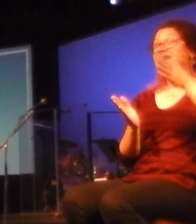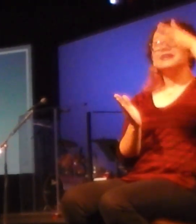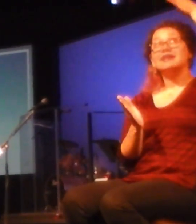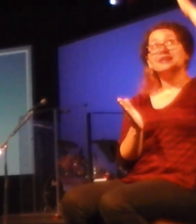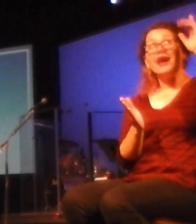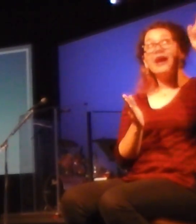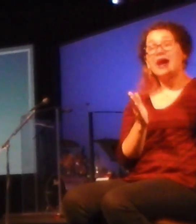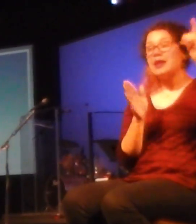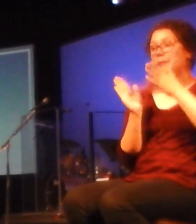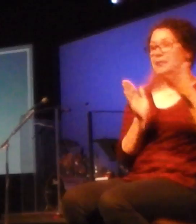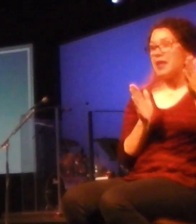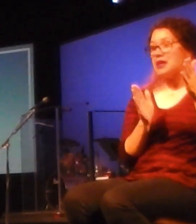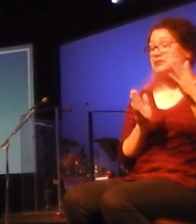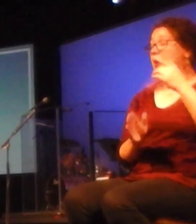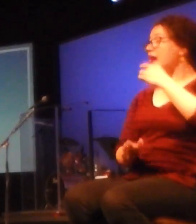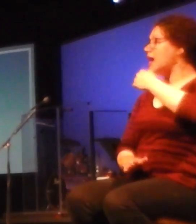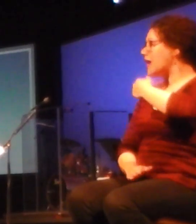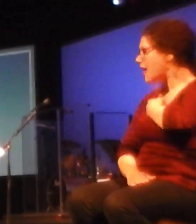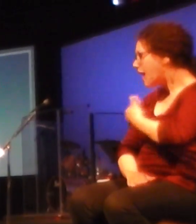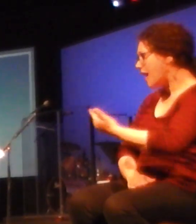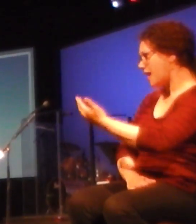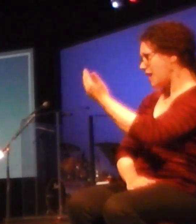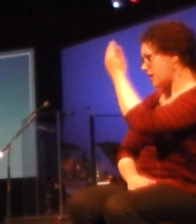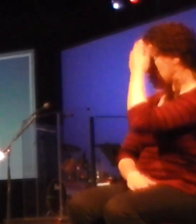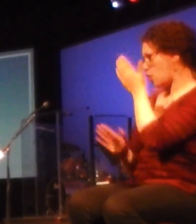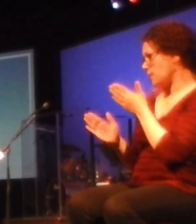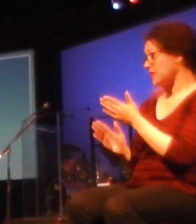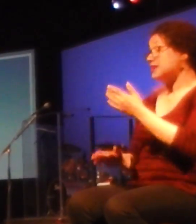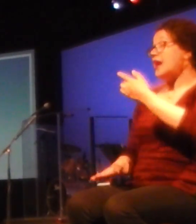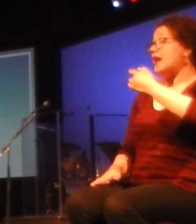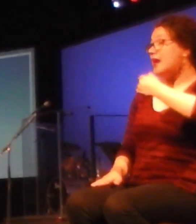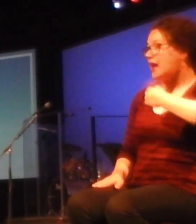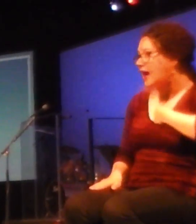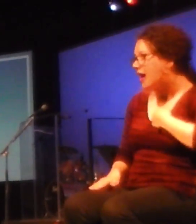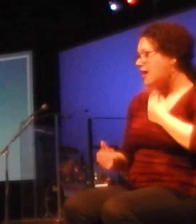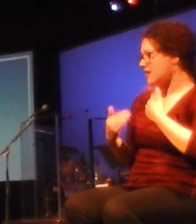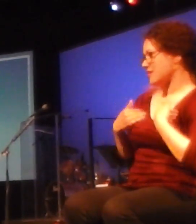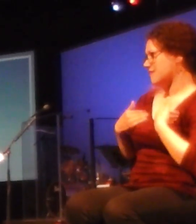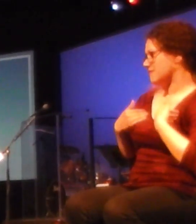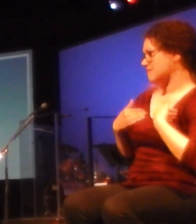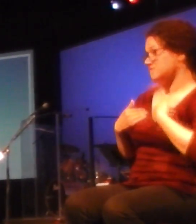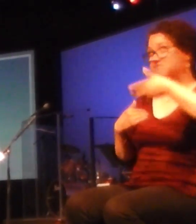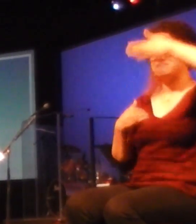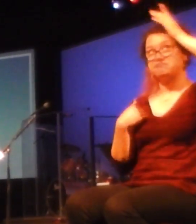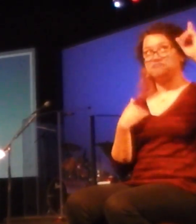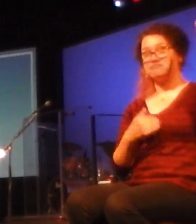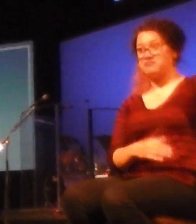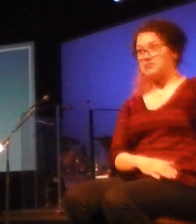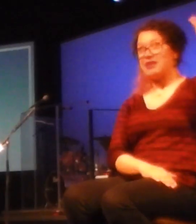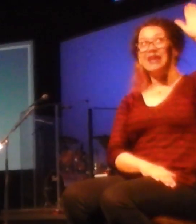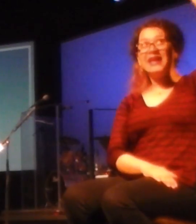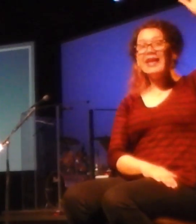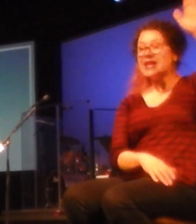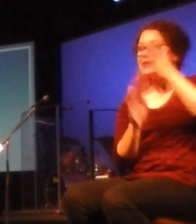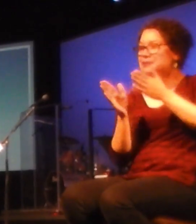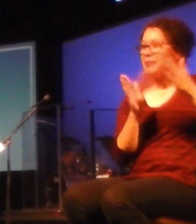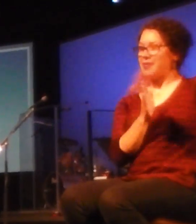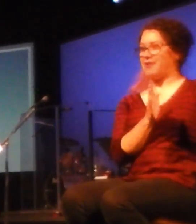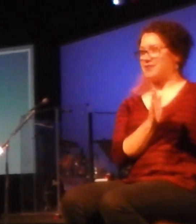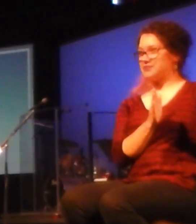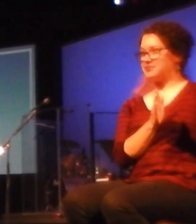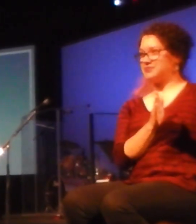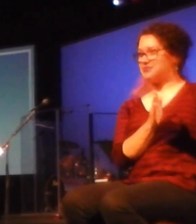for I know the plans I have for you, declares the Lord. They're God's